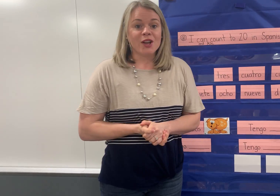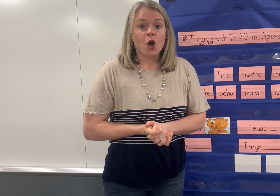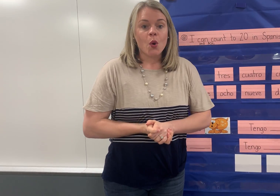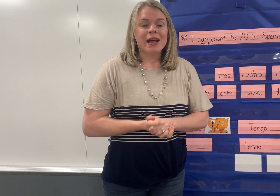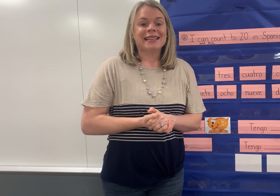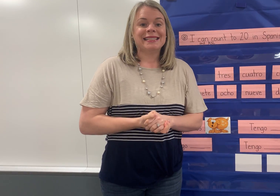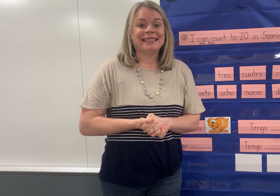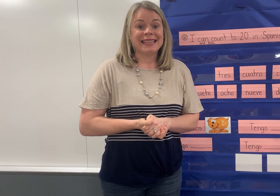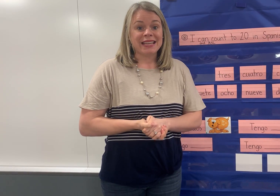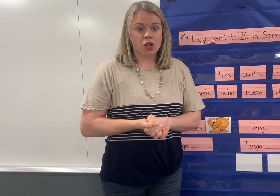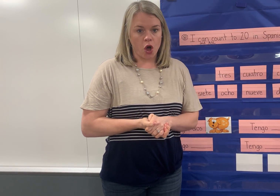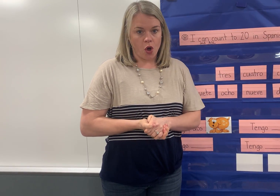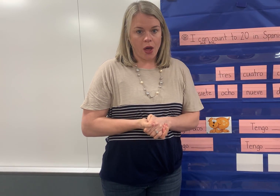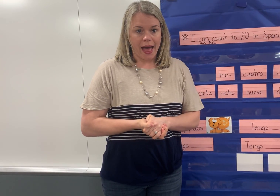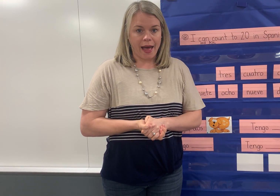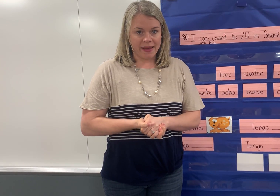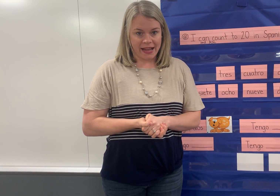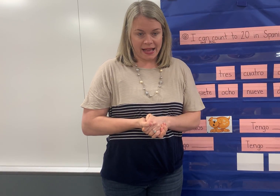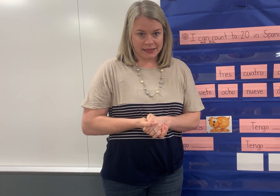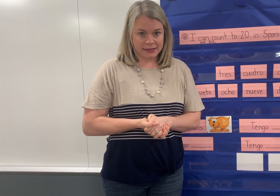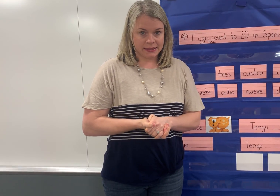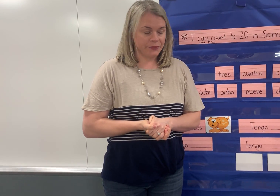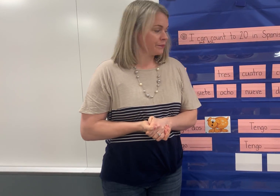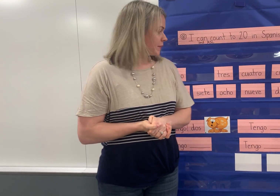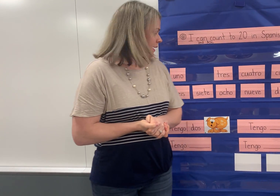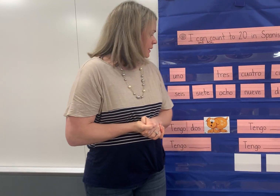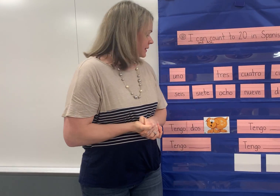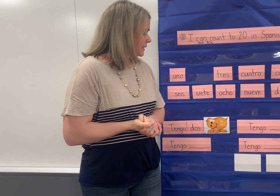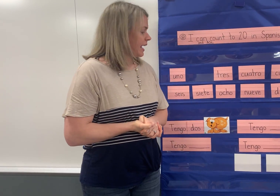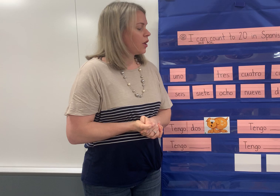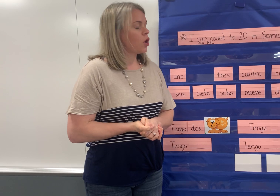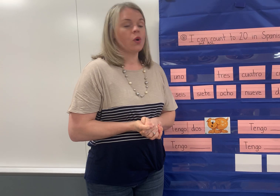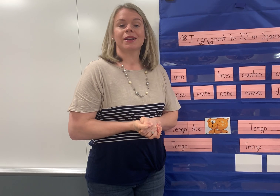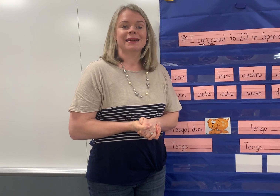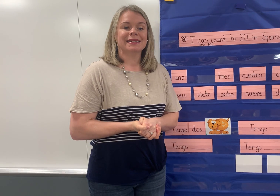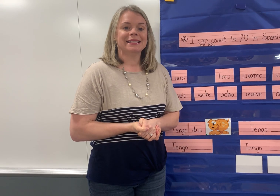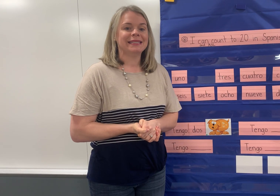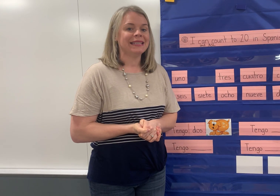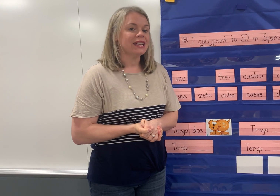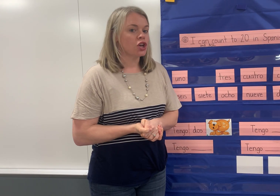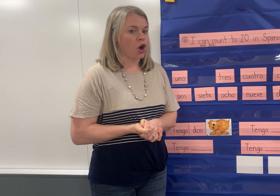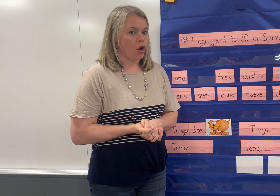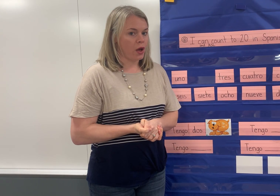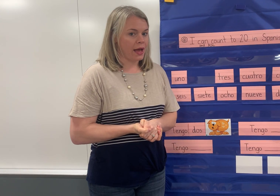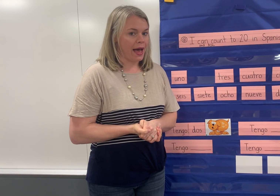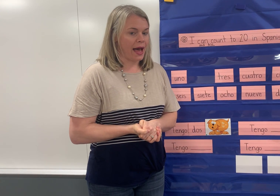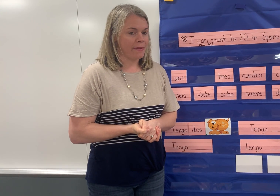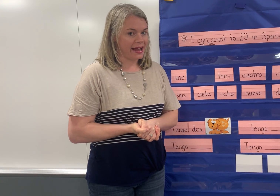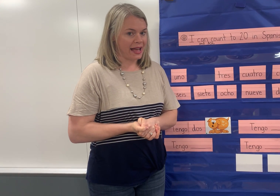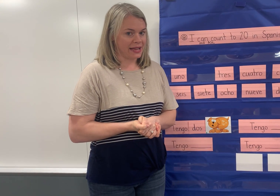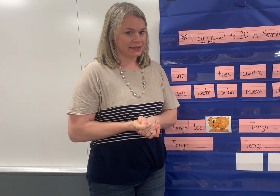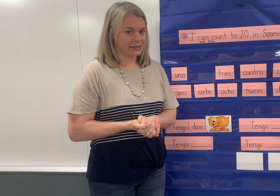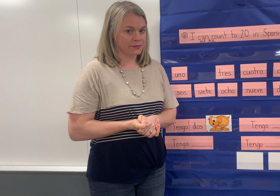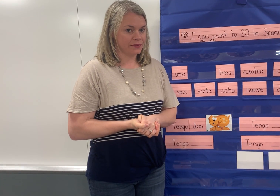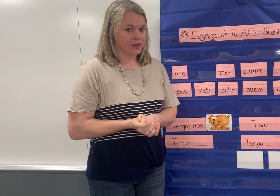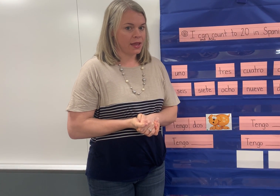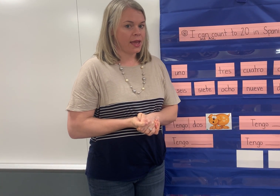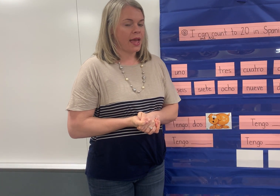Tengo 5 abejas. Tengo 5 abejas.